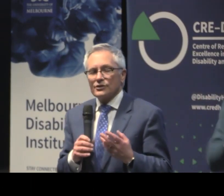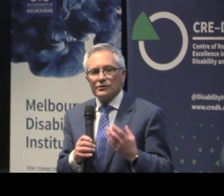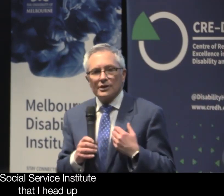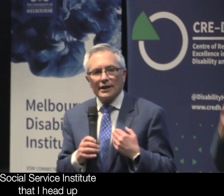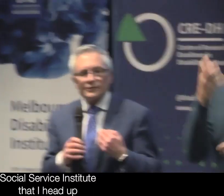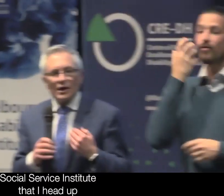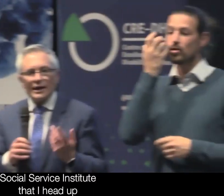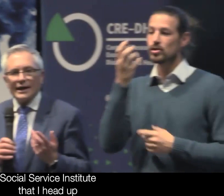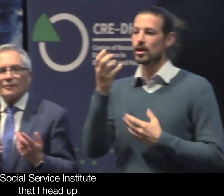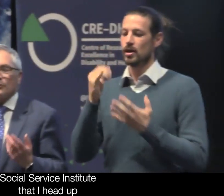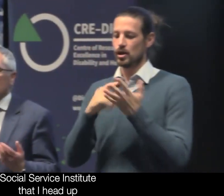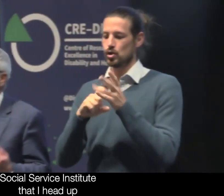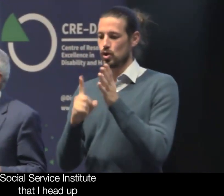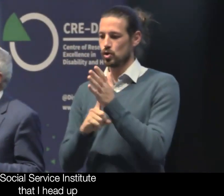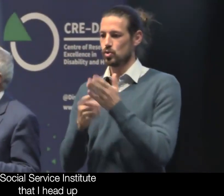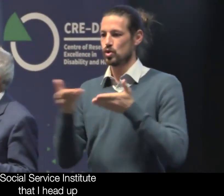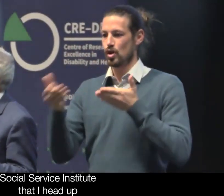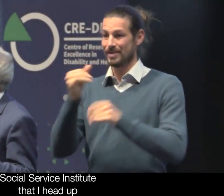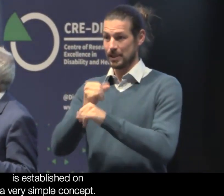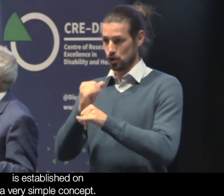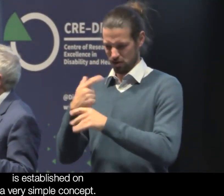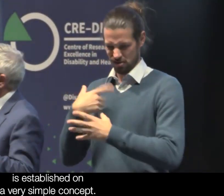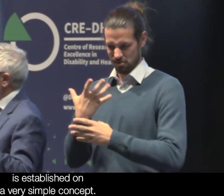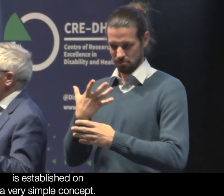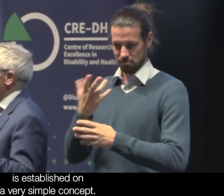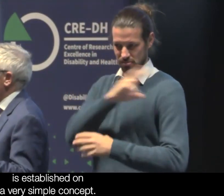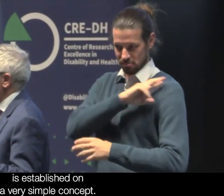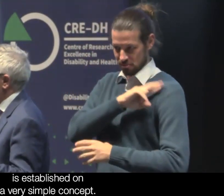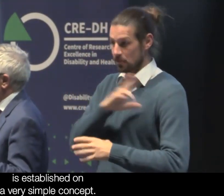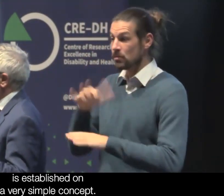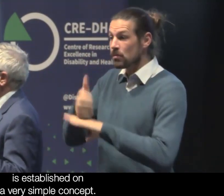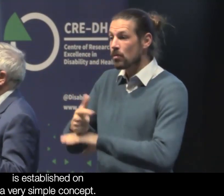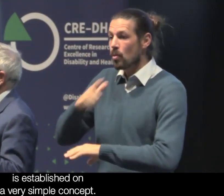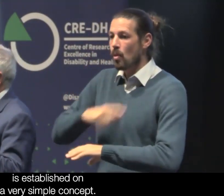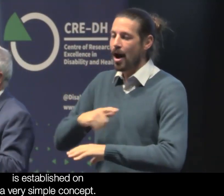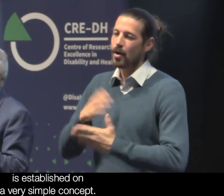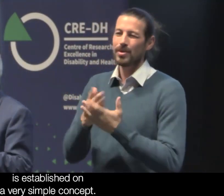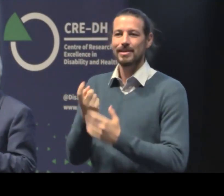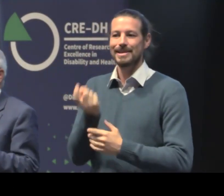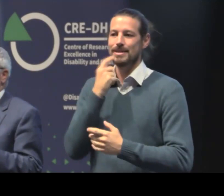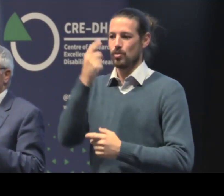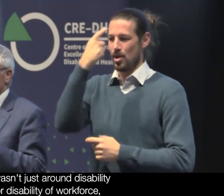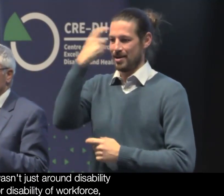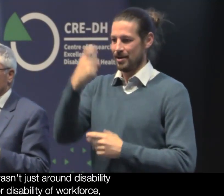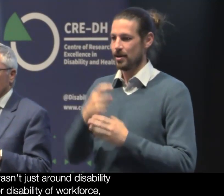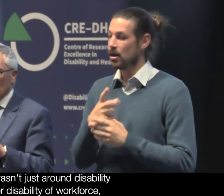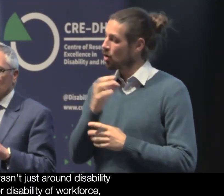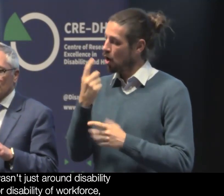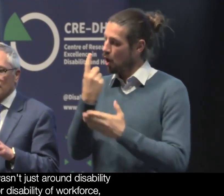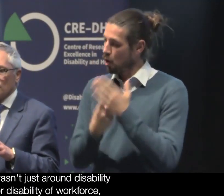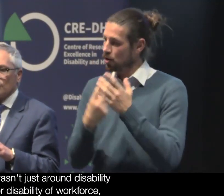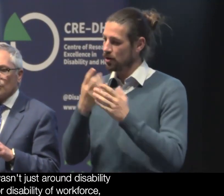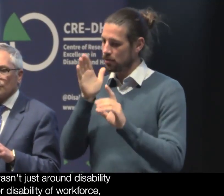Service Institute that I head up was established on the around a simple concept. And it wasn't just around disability